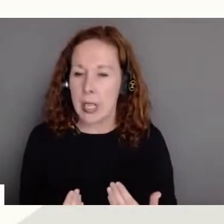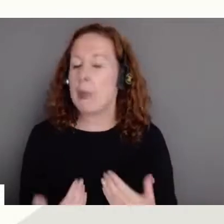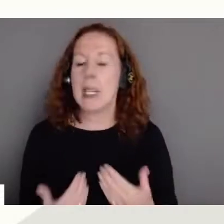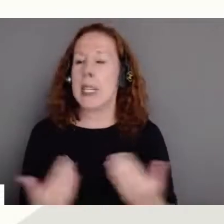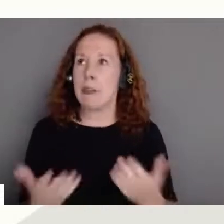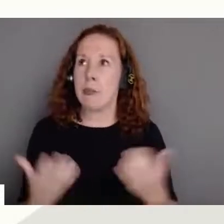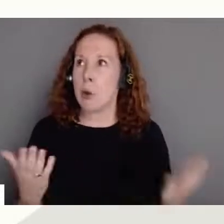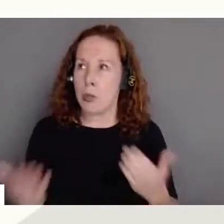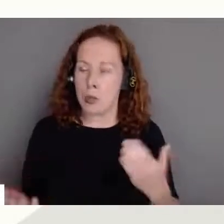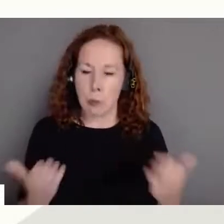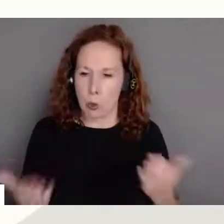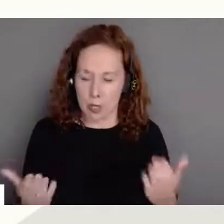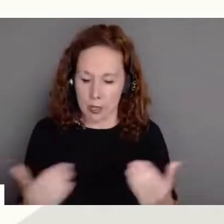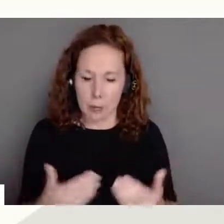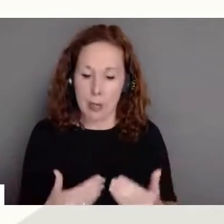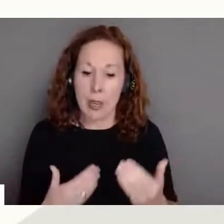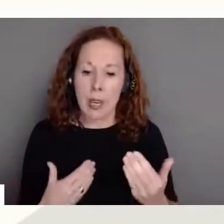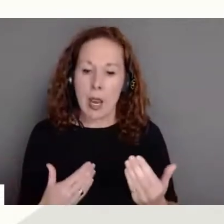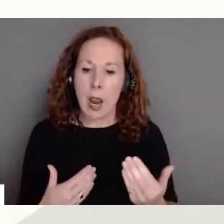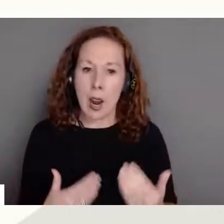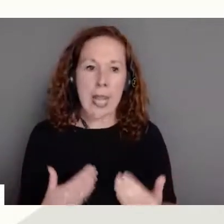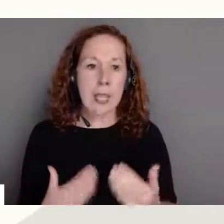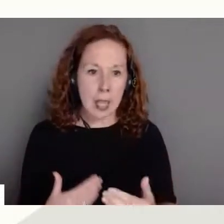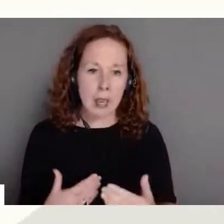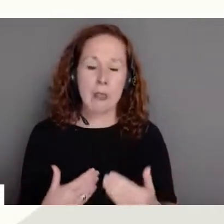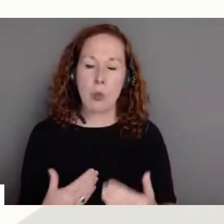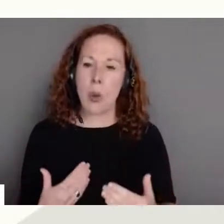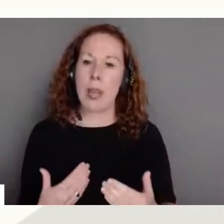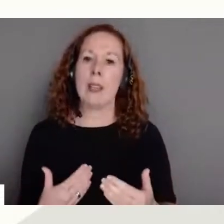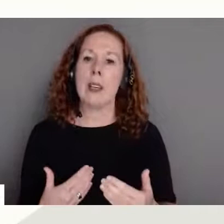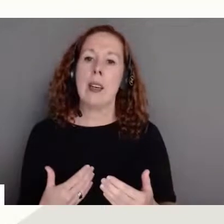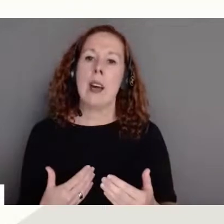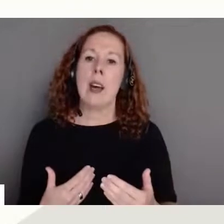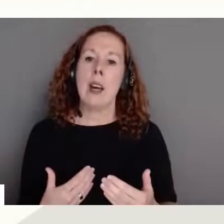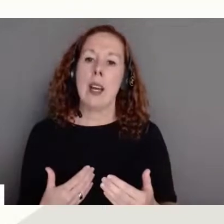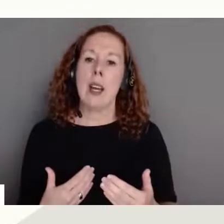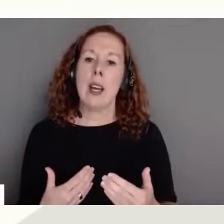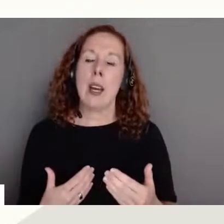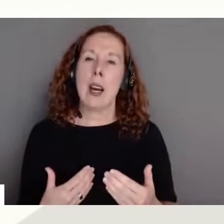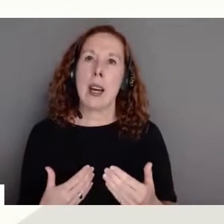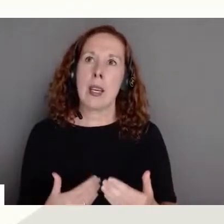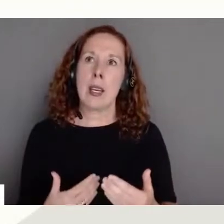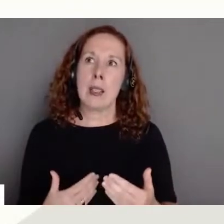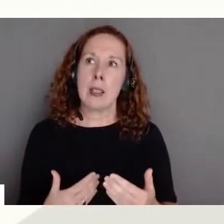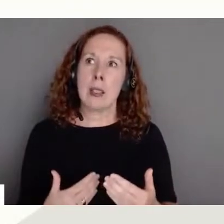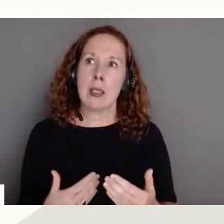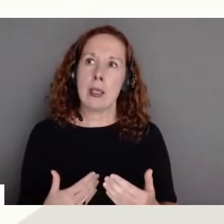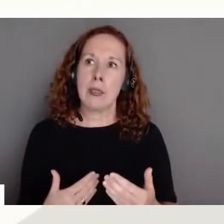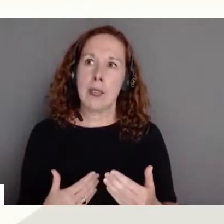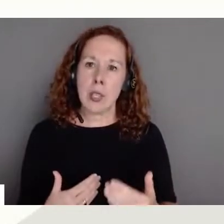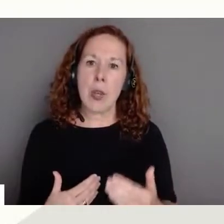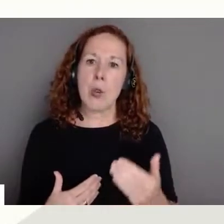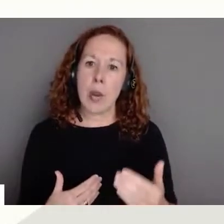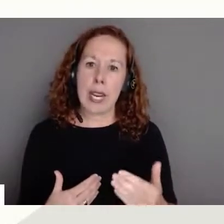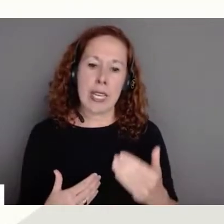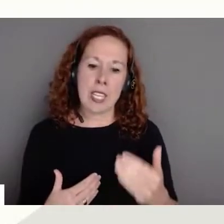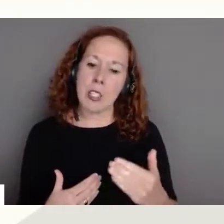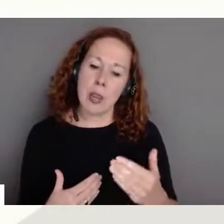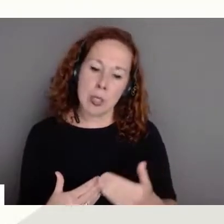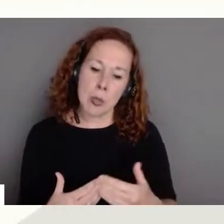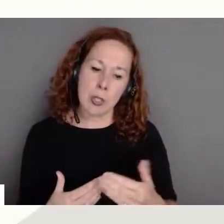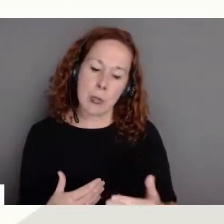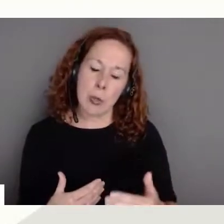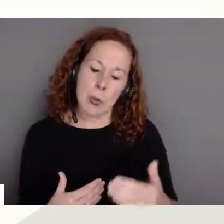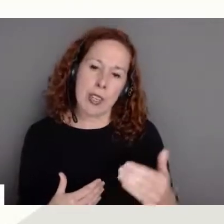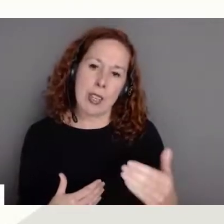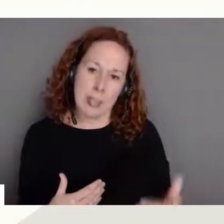love. I mean, I love Mm. both processes, but I love when I can figure out a way, like, because you